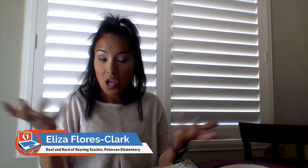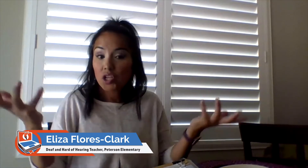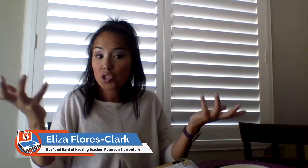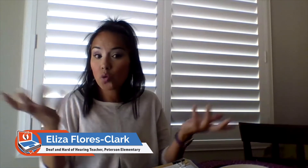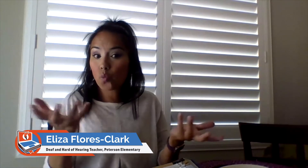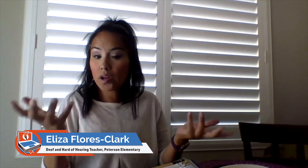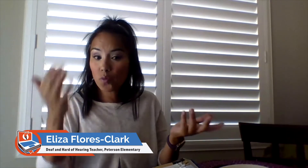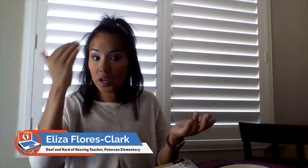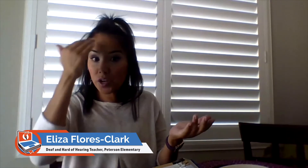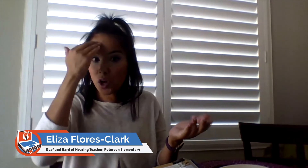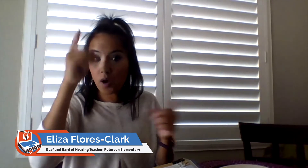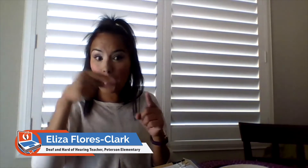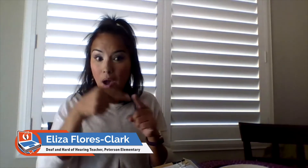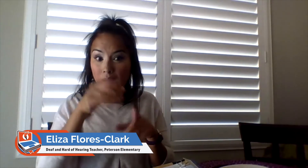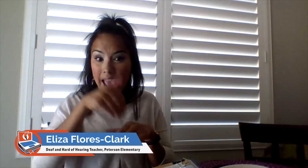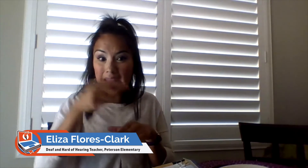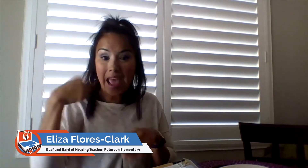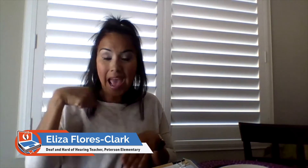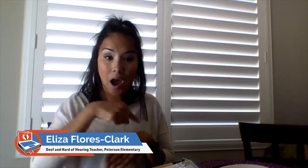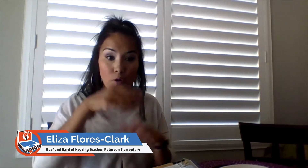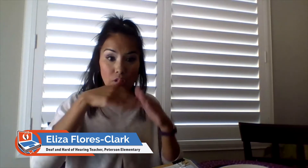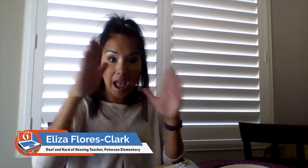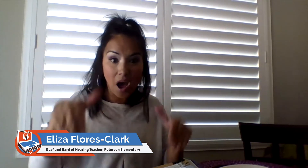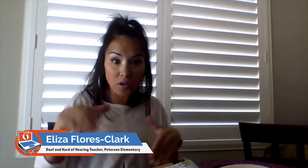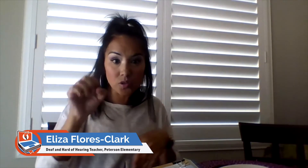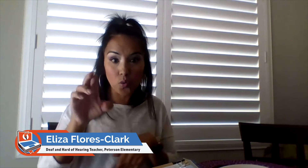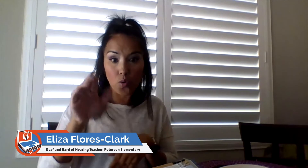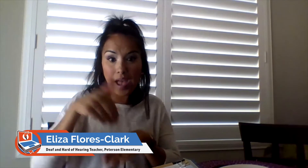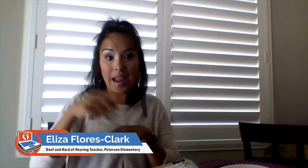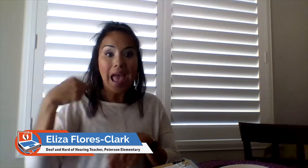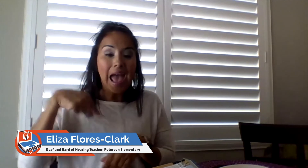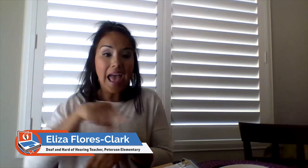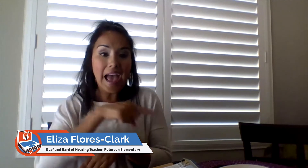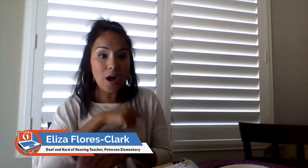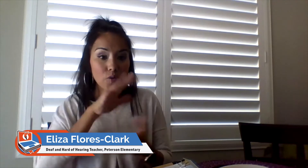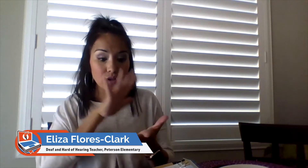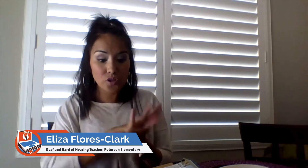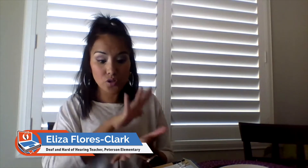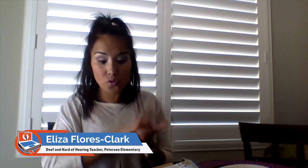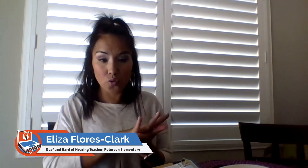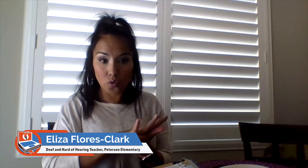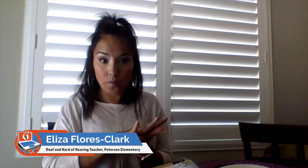So what do we know about at our house or at our school?